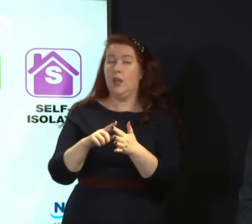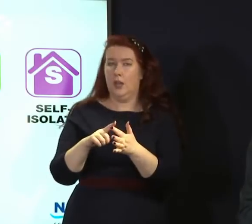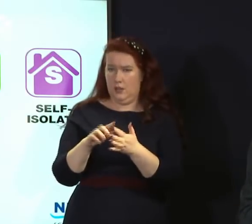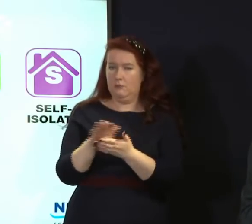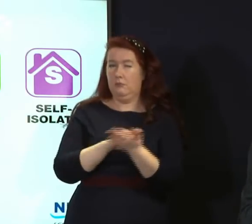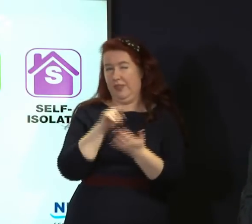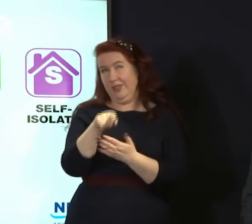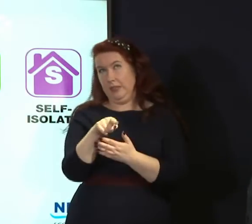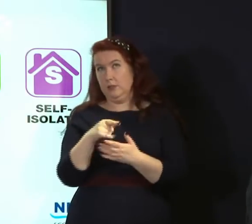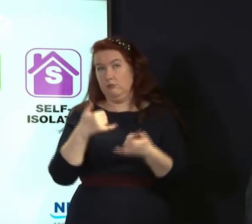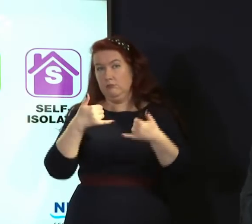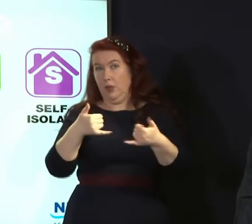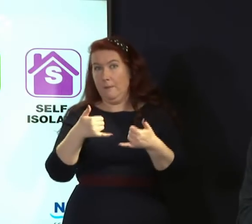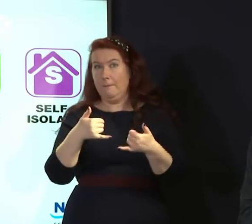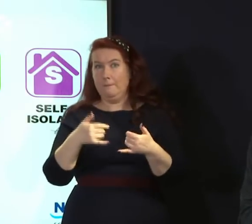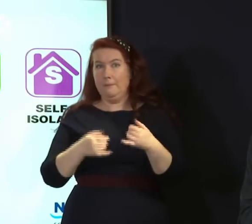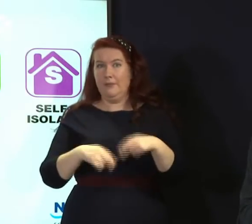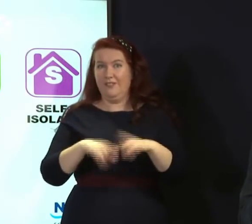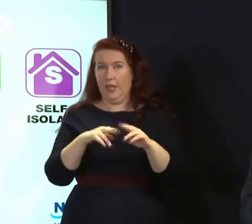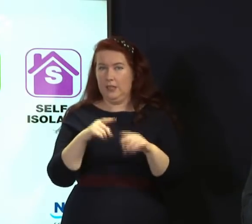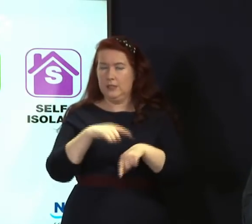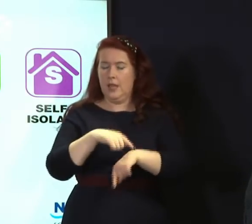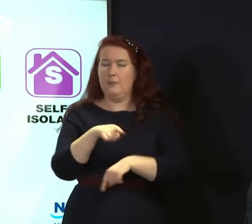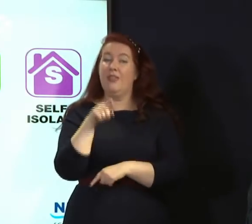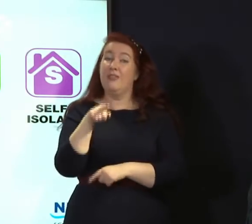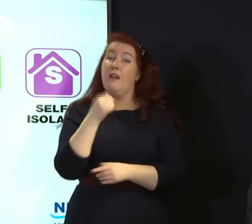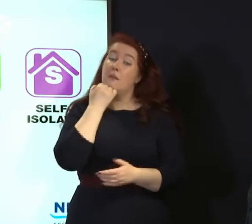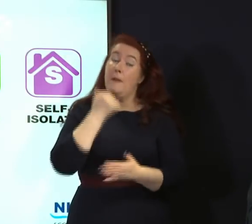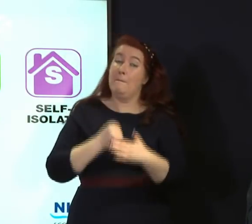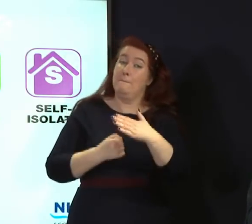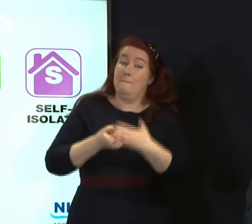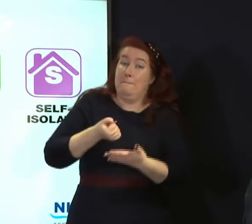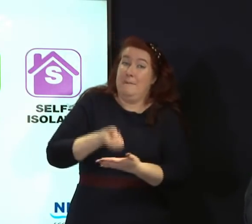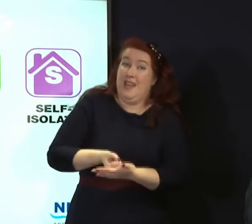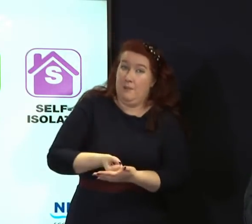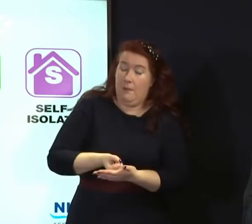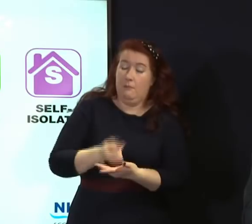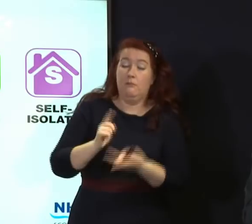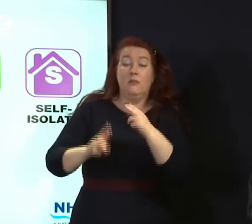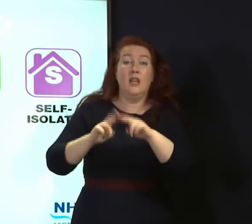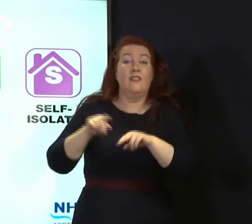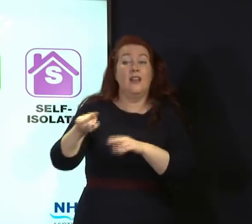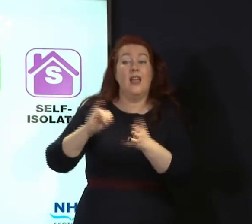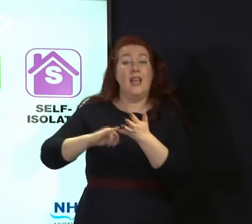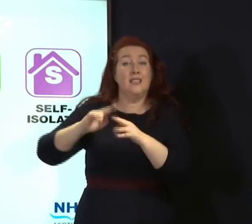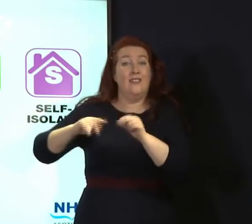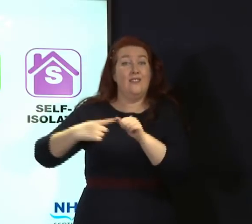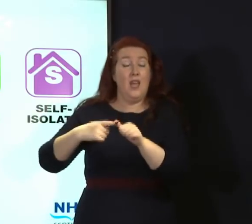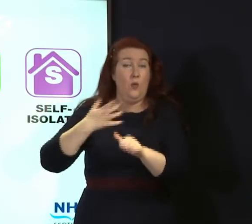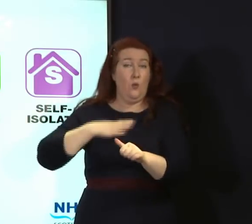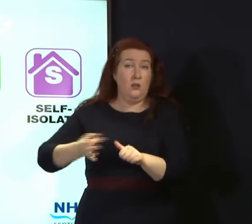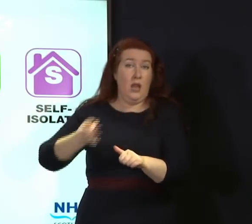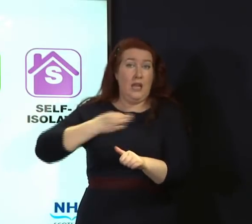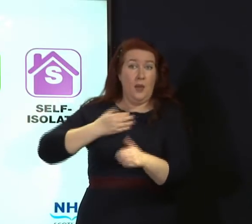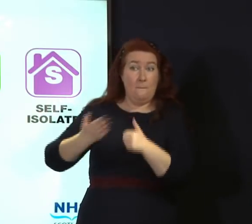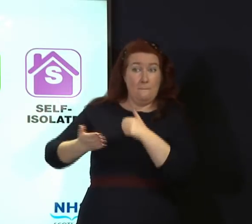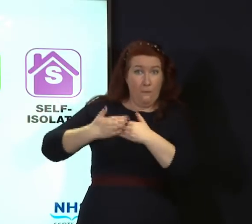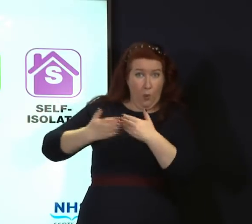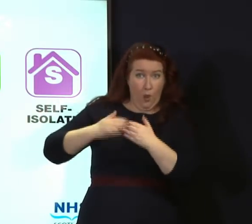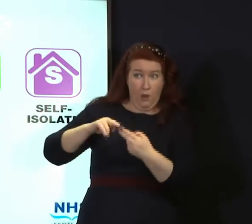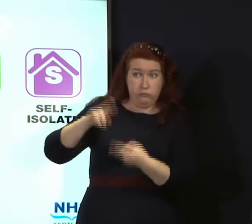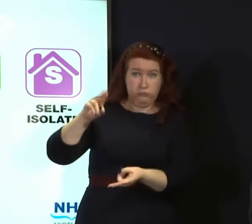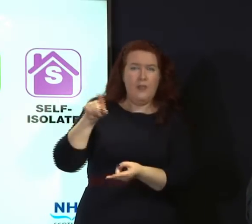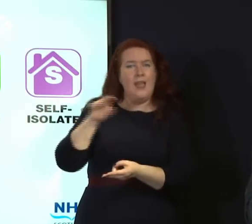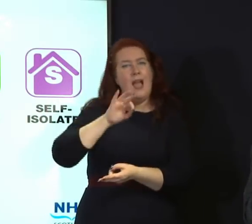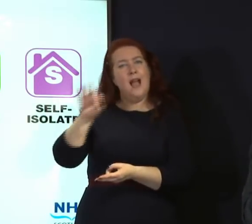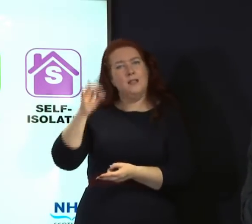the Cup final period. That number is a minimum. If the SFA want to apply for more, they apply to the local authority of wherever they choose to